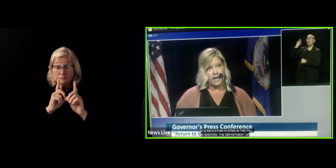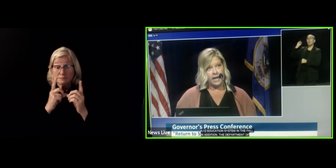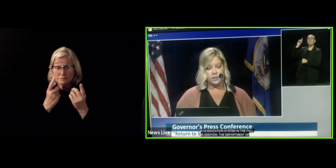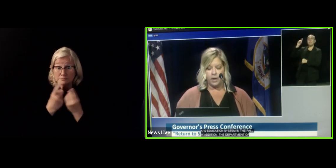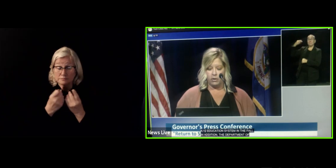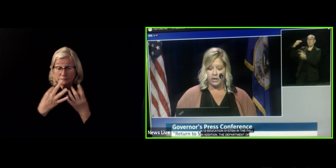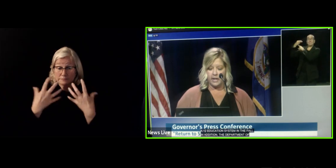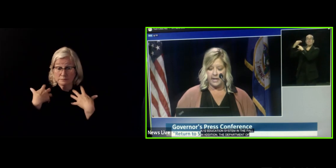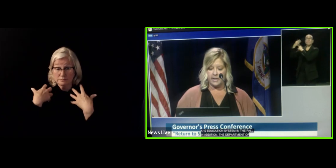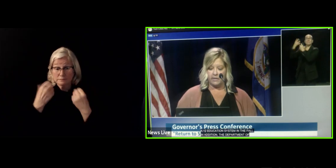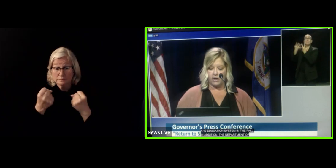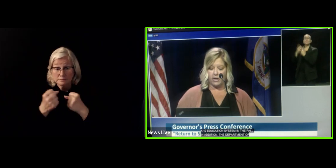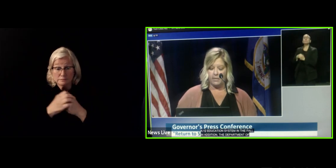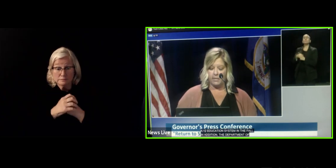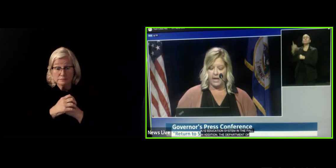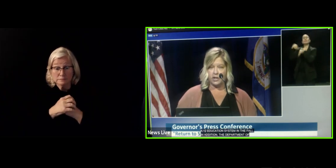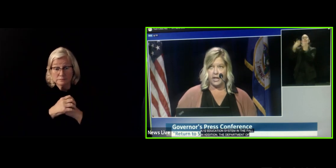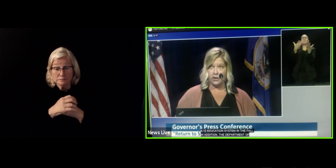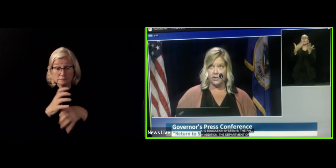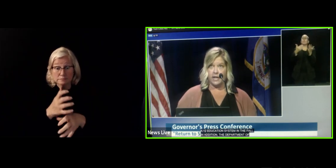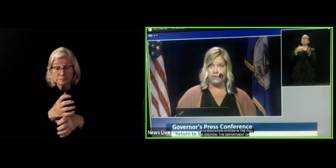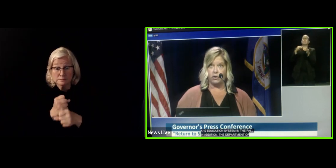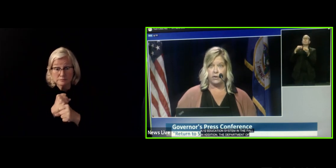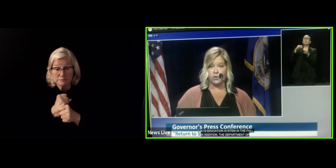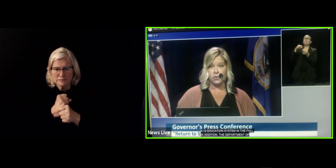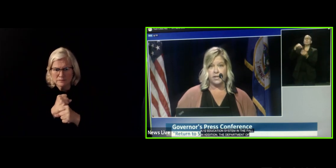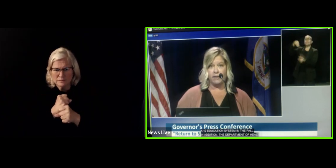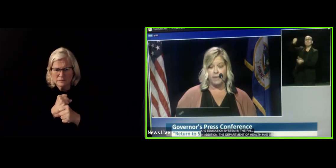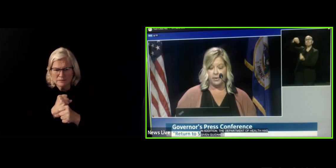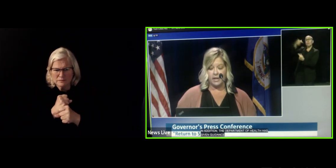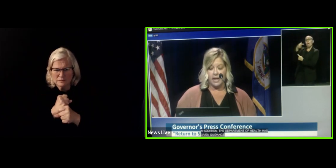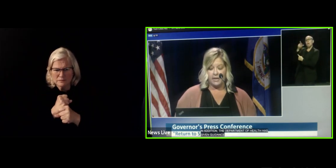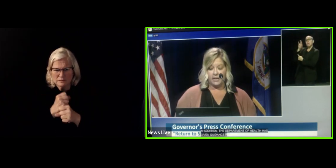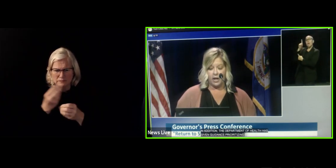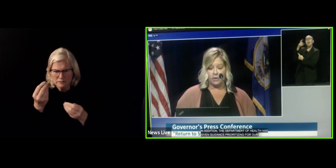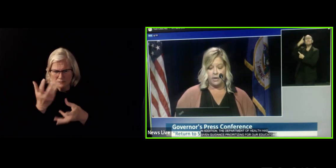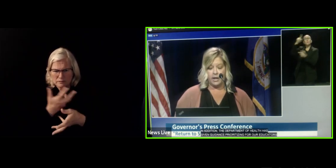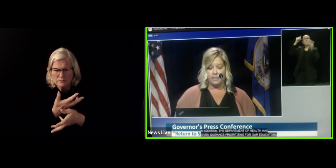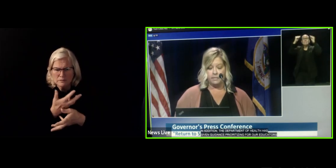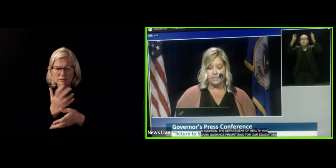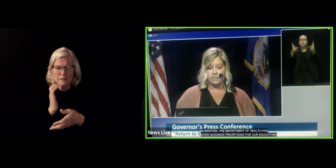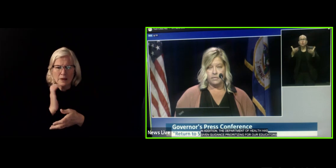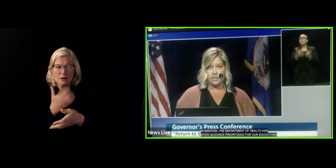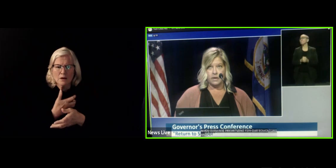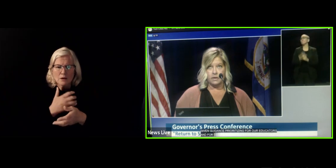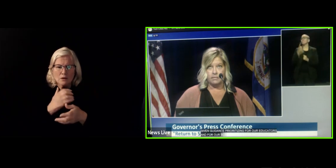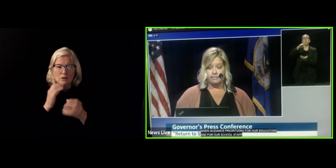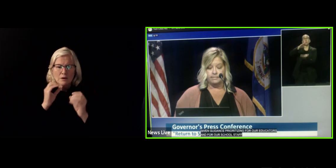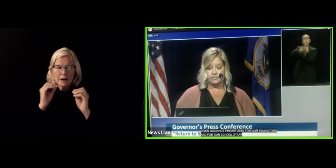given guidance prioritizing for our educators and for our school staff members that they are